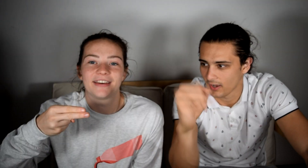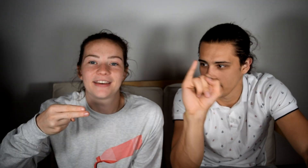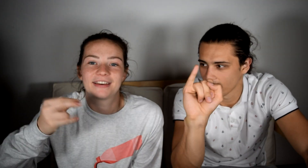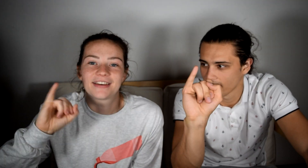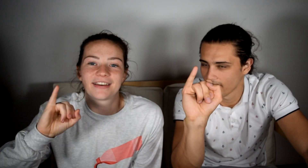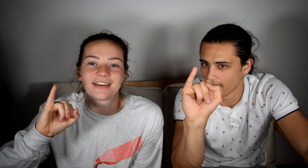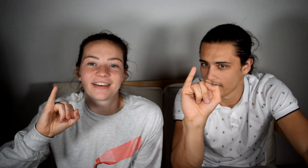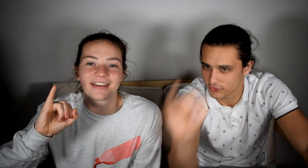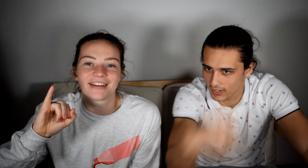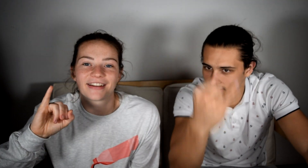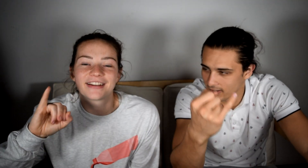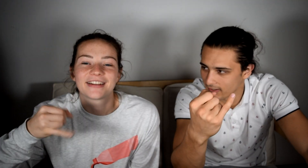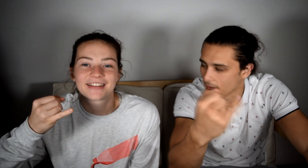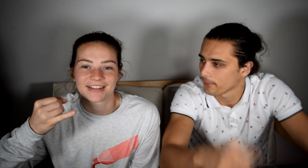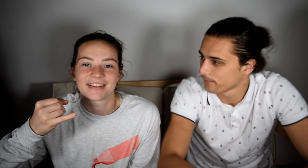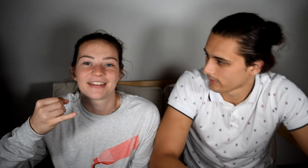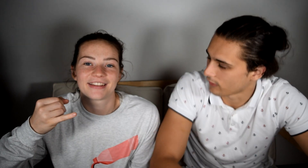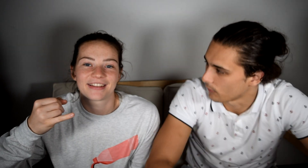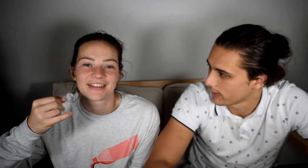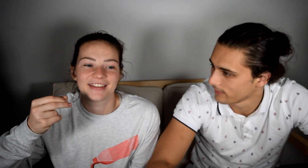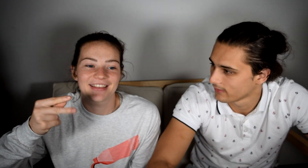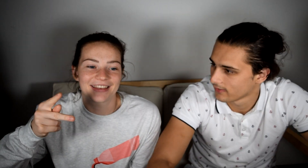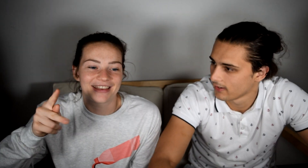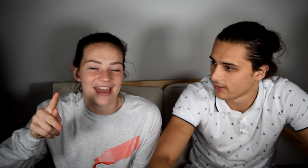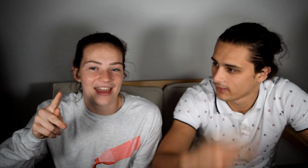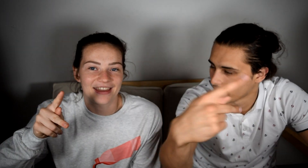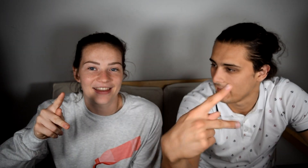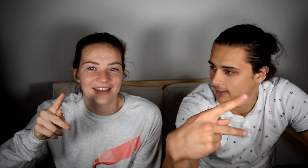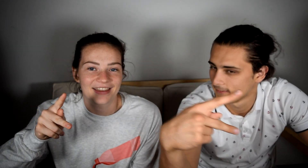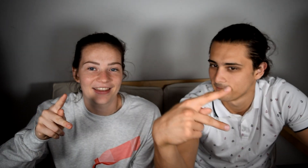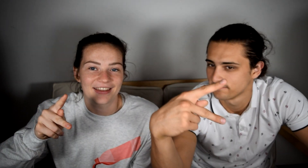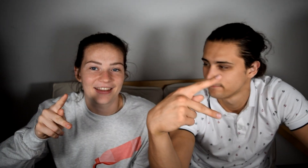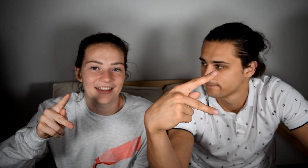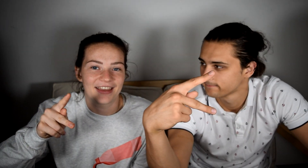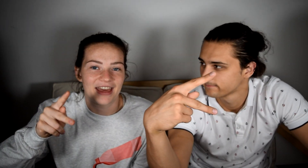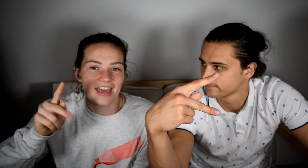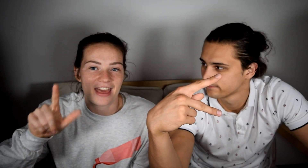I. J. Yep. Following. K. L.